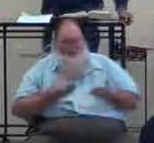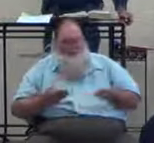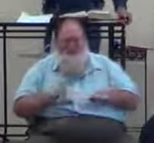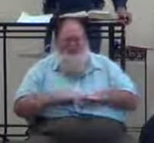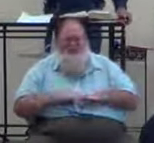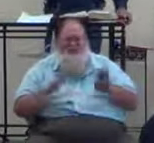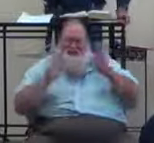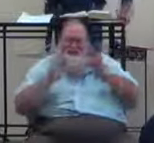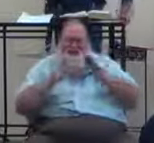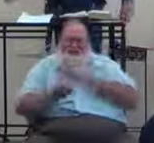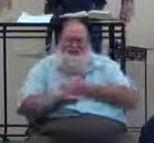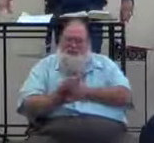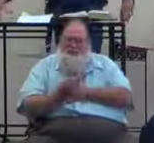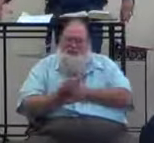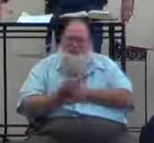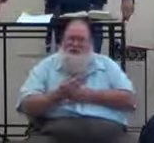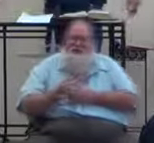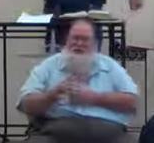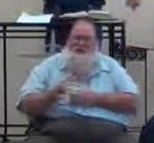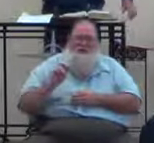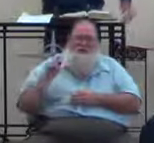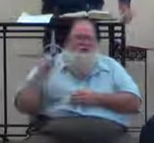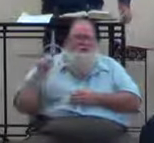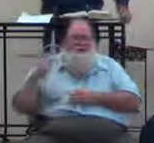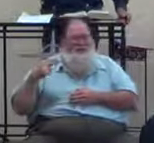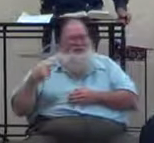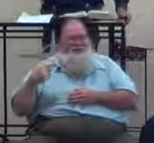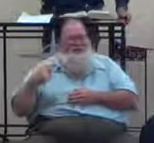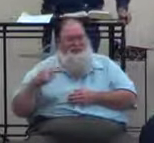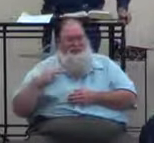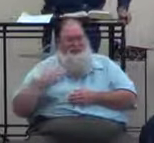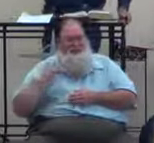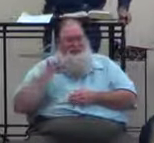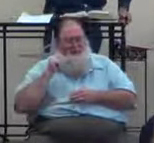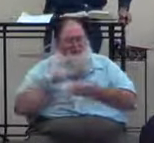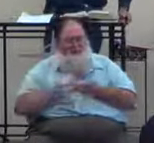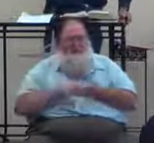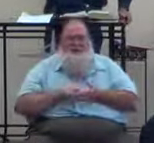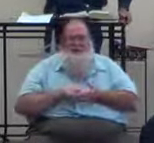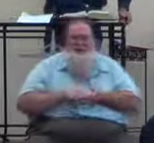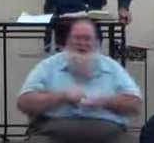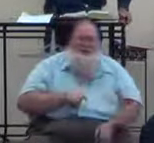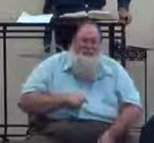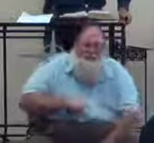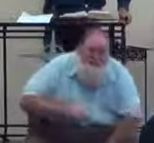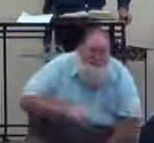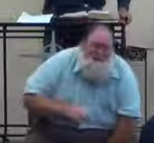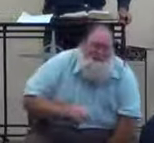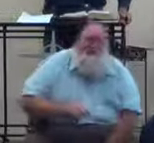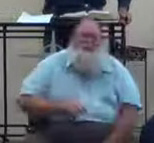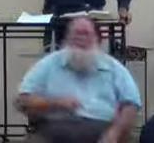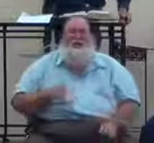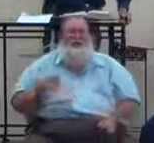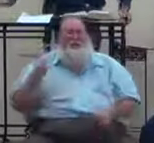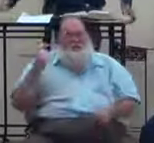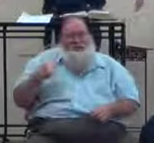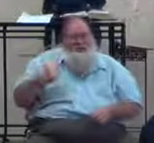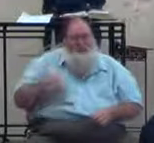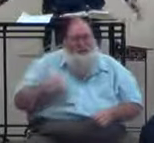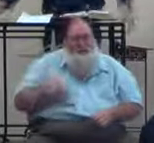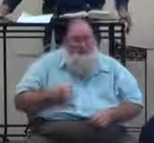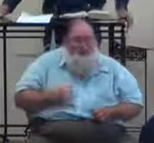Ruth Acker can testify to that because she asked me a couple weeks ago on Sunday if she could use next door for a couple different things. And she asked me